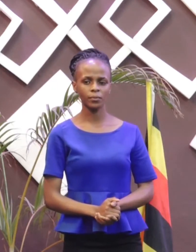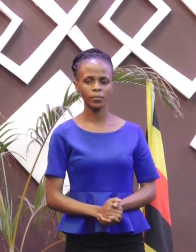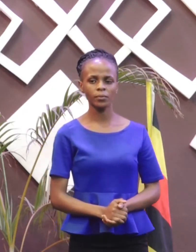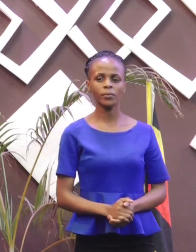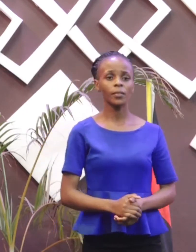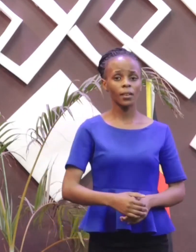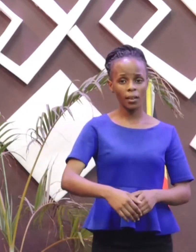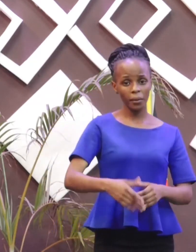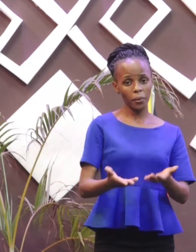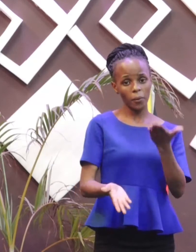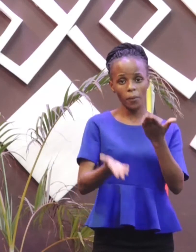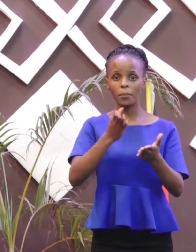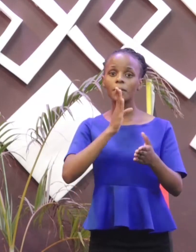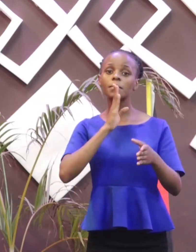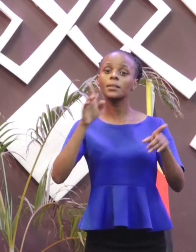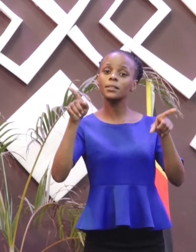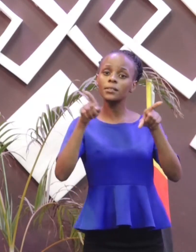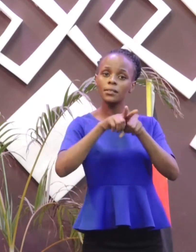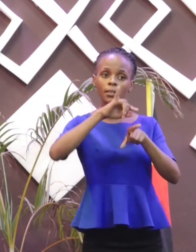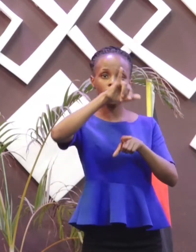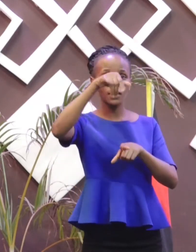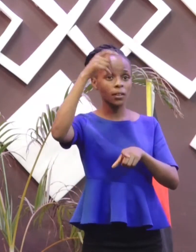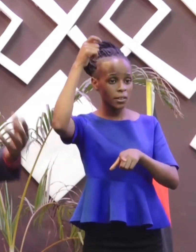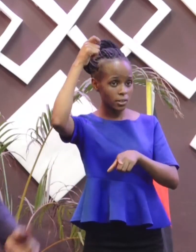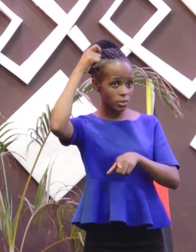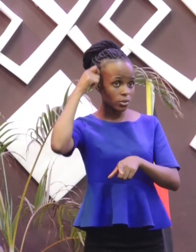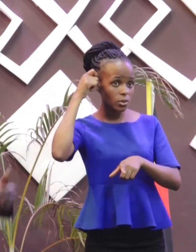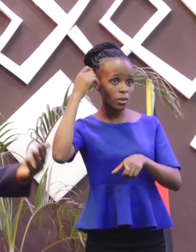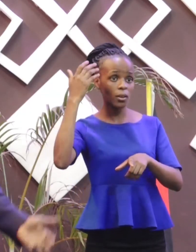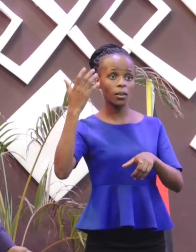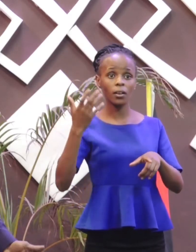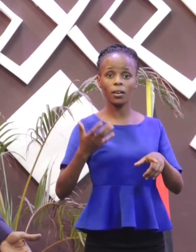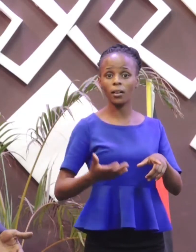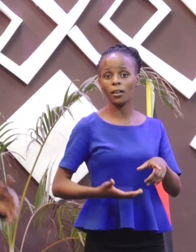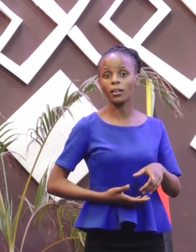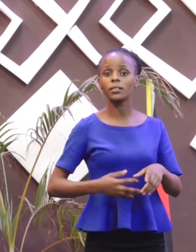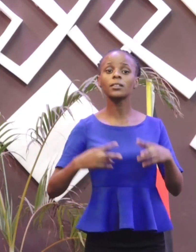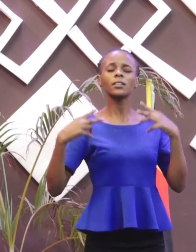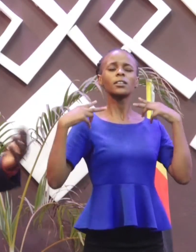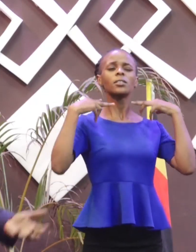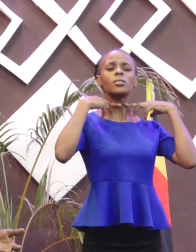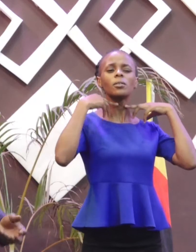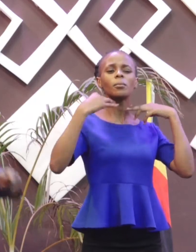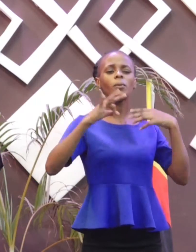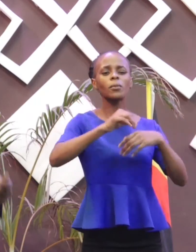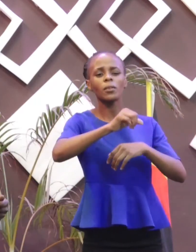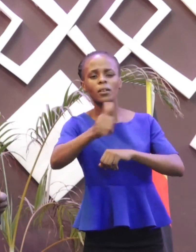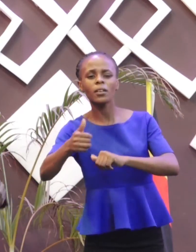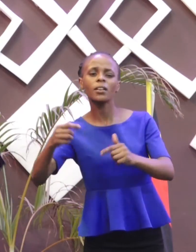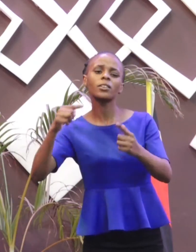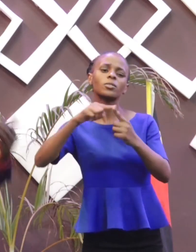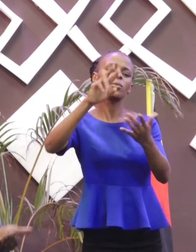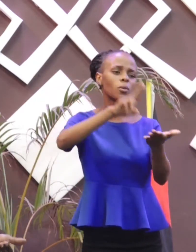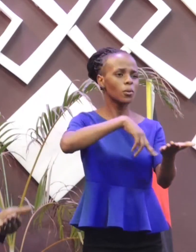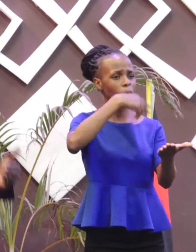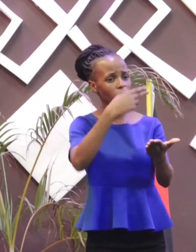afudde. Probably also Joshua had fallen into the trap of the rest of failing to rise up